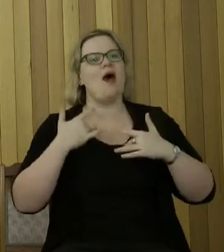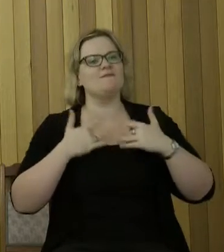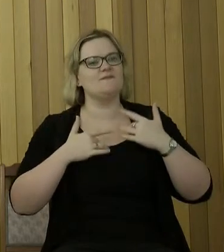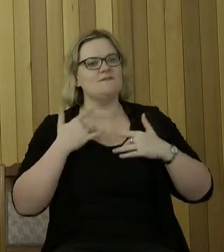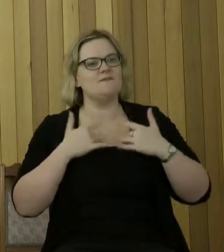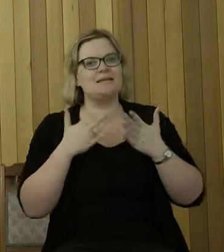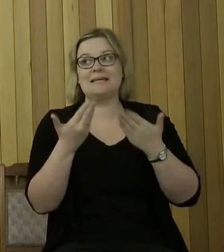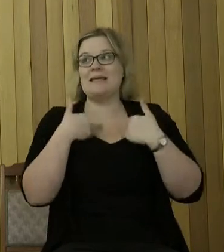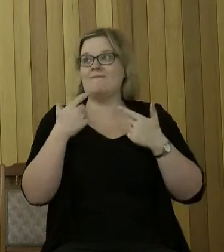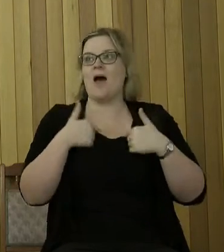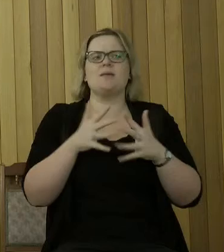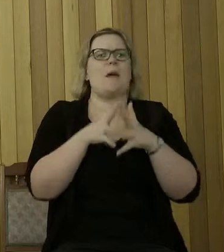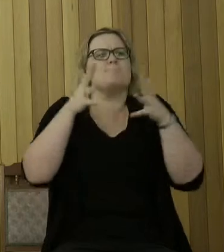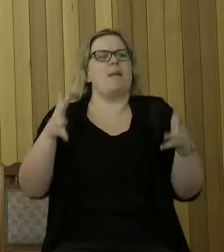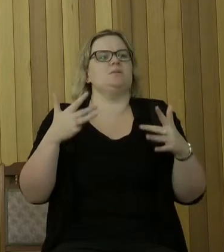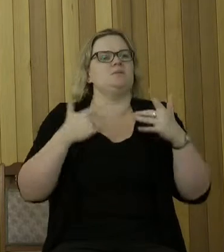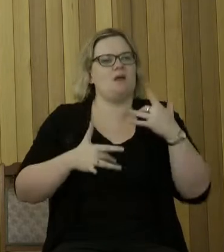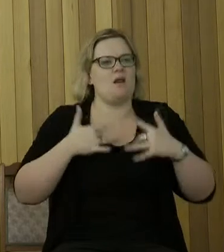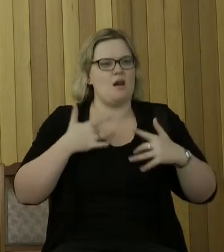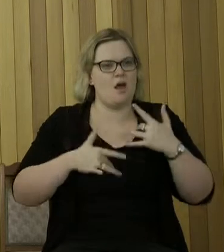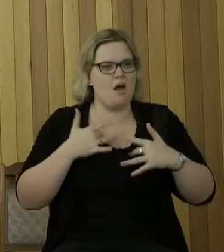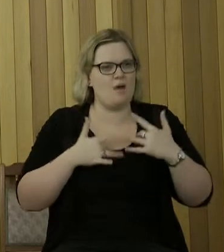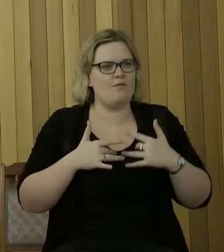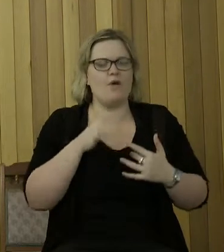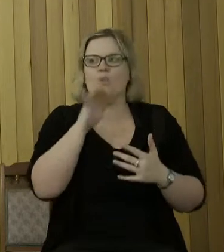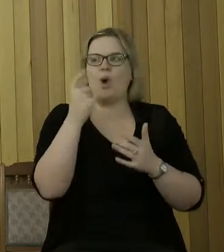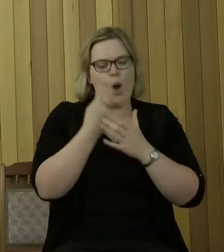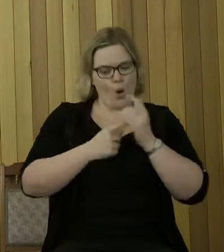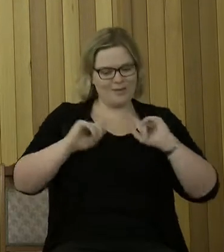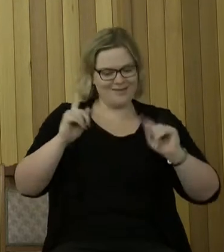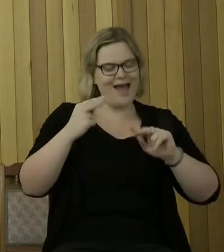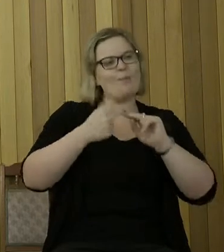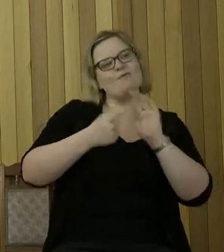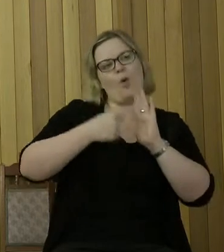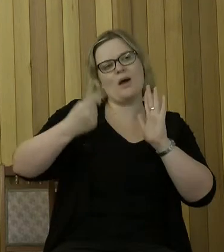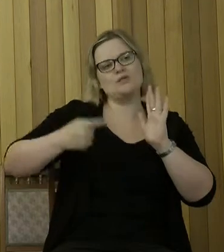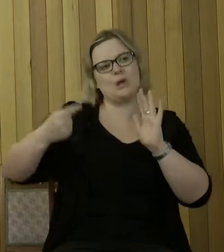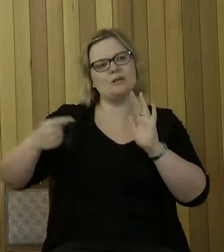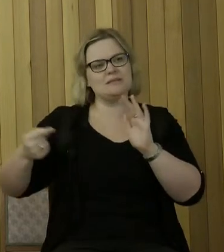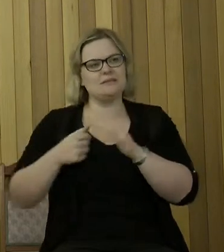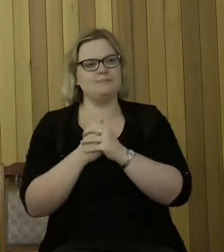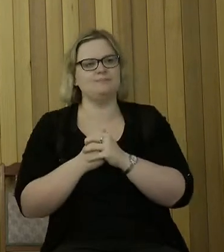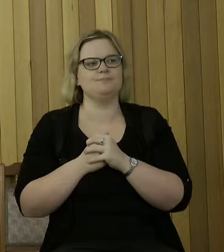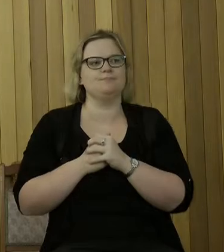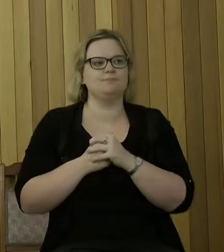an abundant life, to give us life not only now but for eternity.